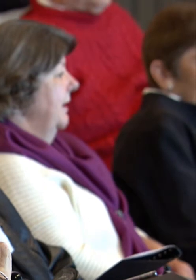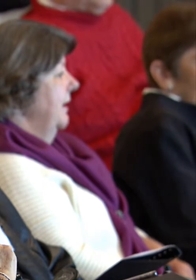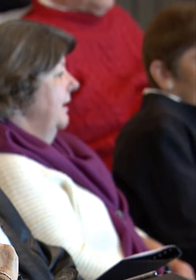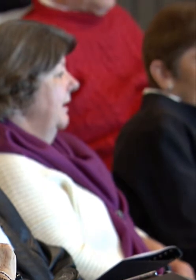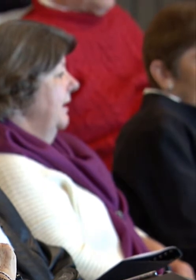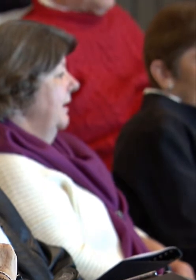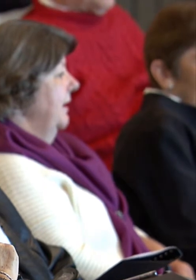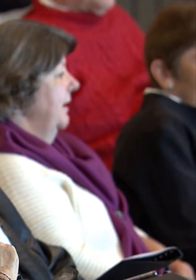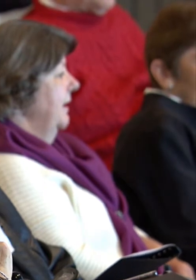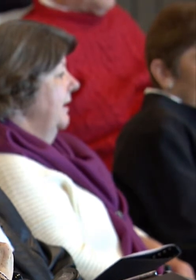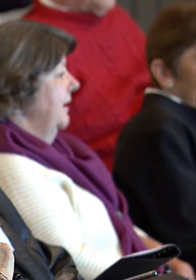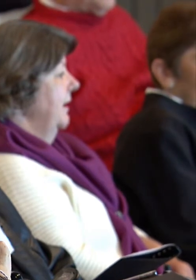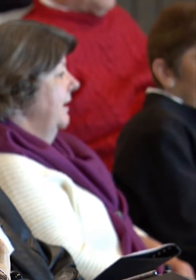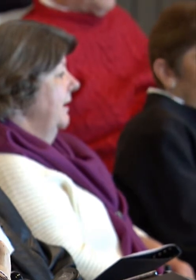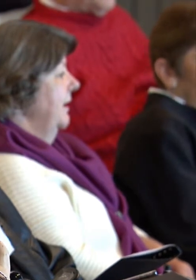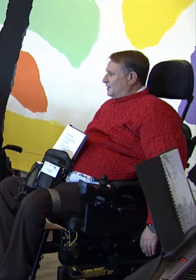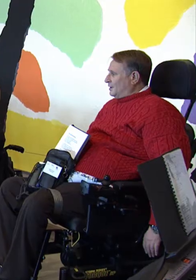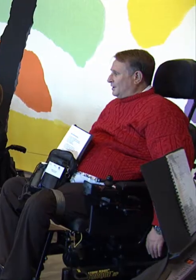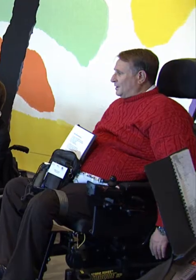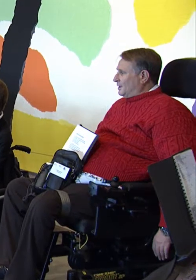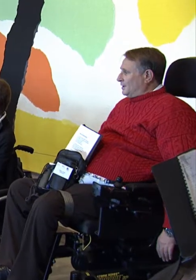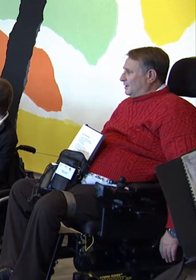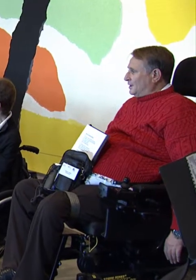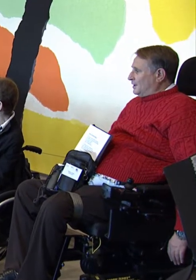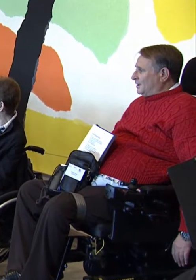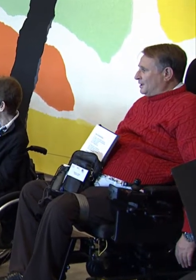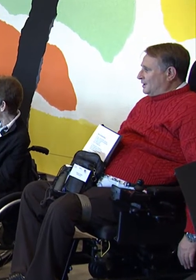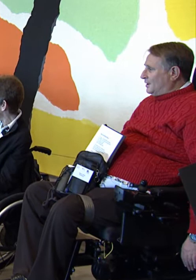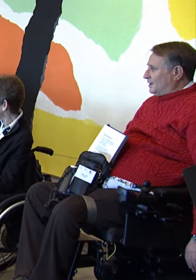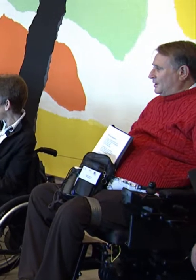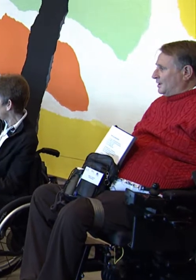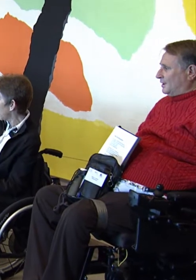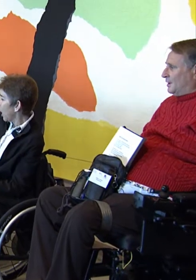And still I dream he'd come to me,